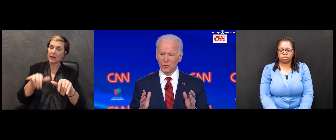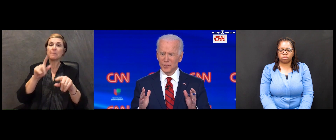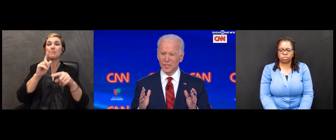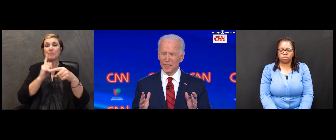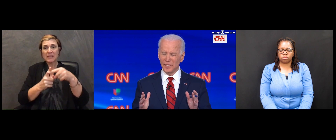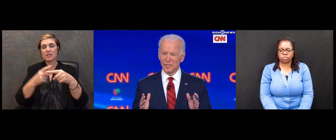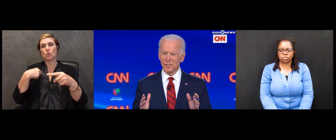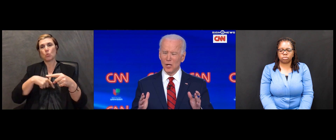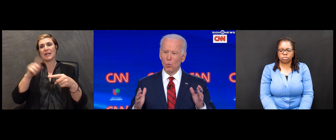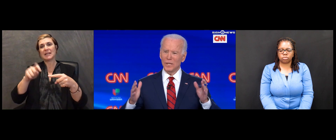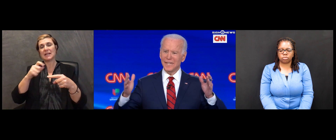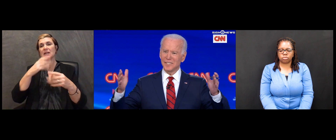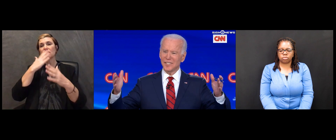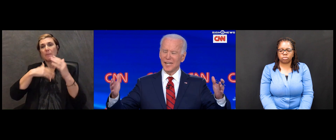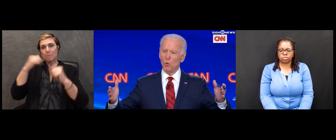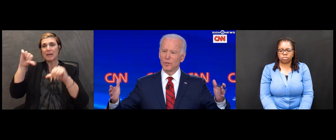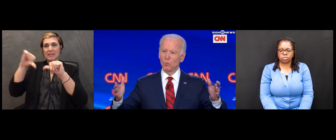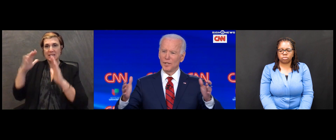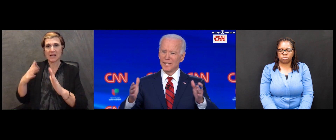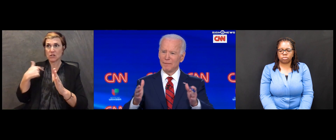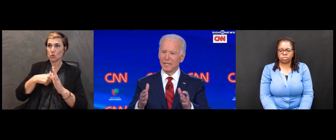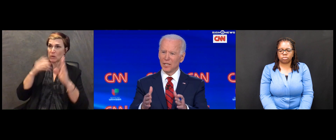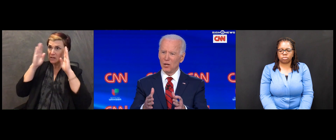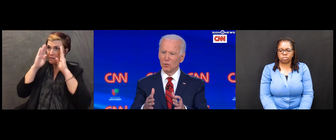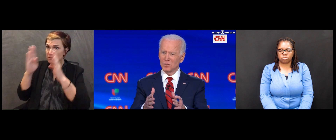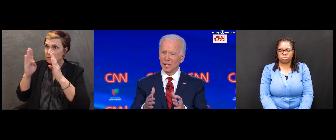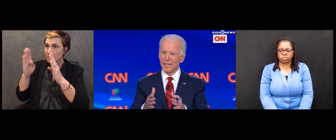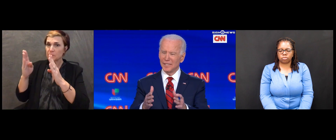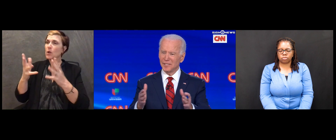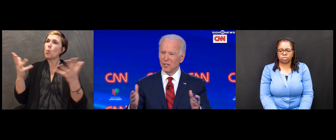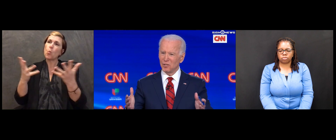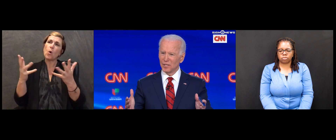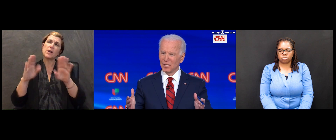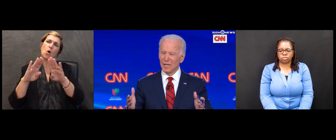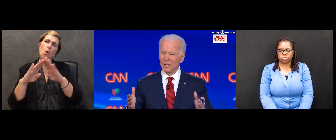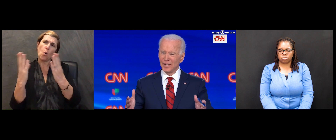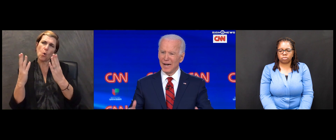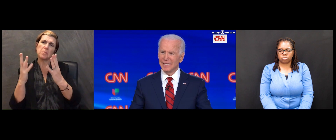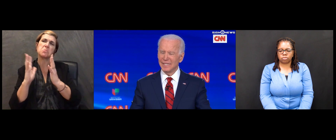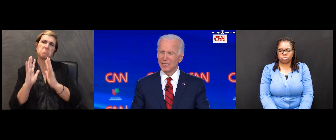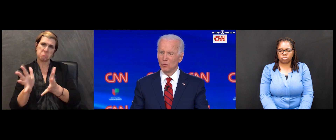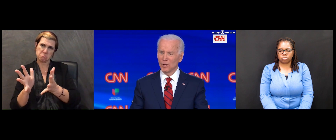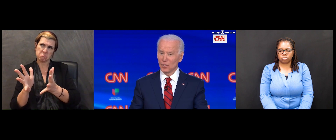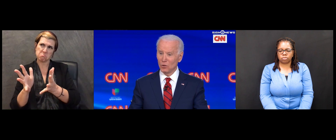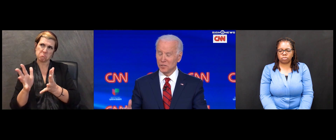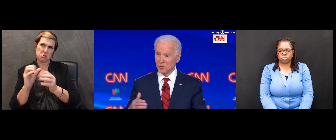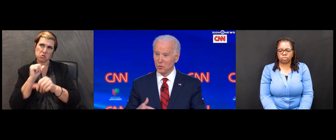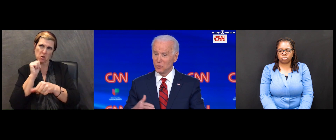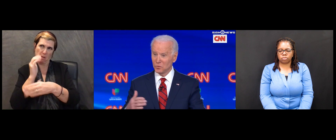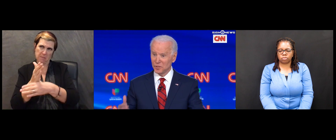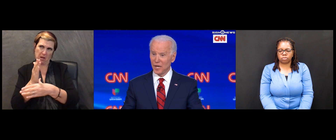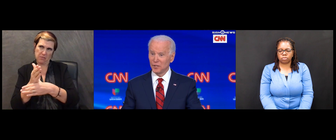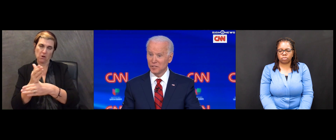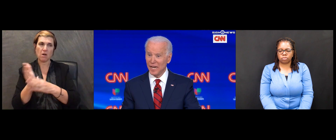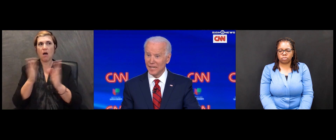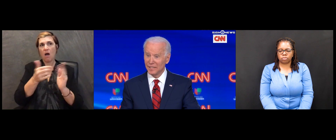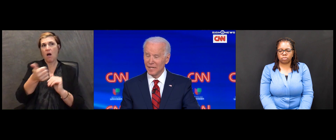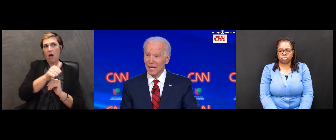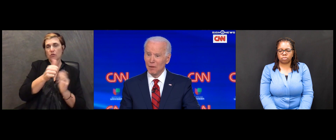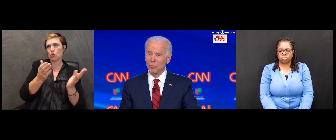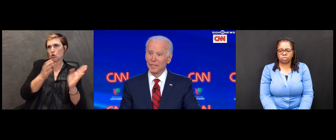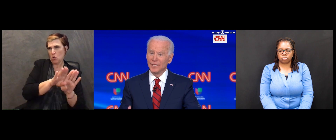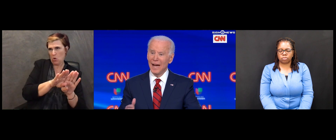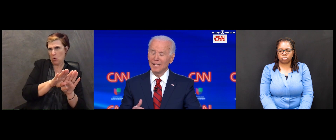in the world to telling us what can stay open and what need be closed. Like I said earlier, the idea that we're closing schools, which I